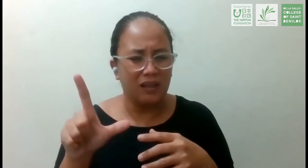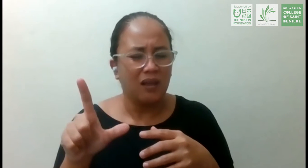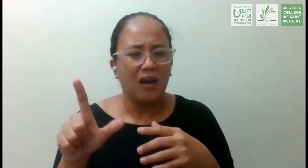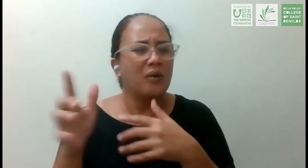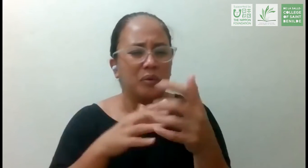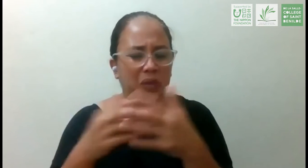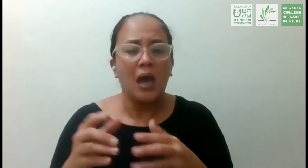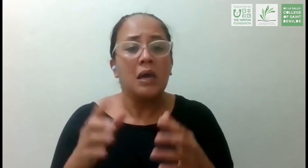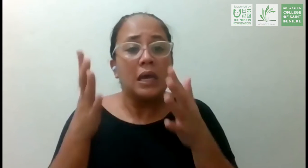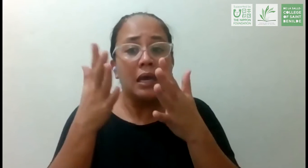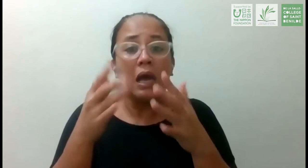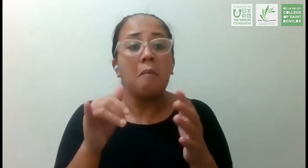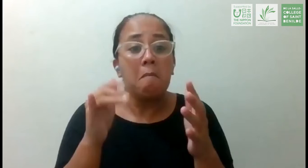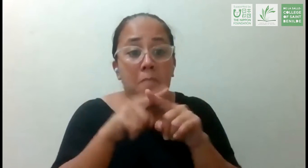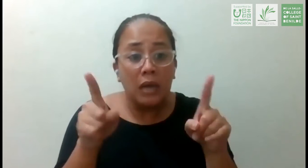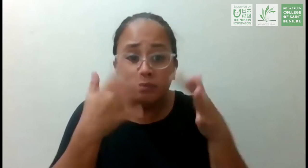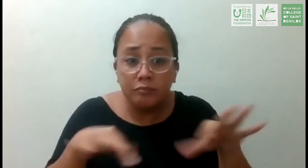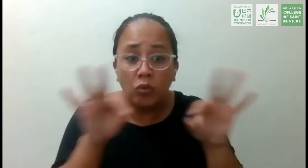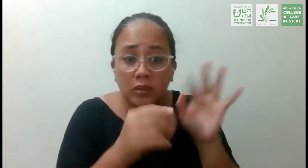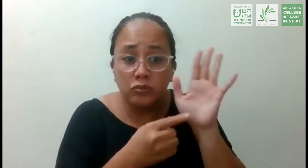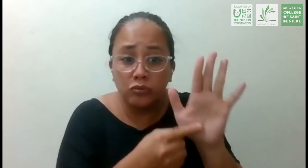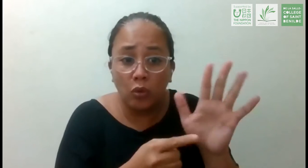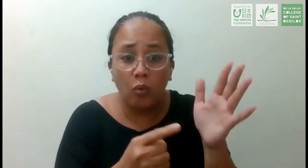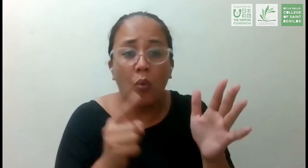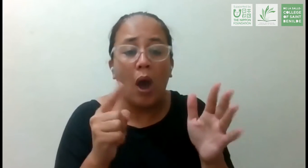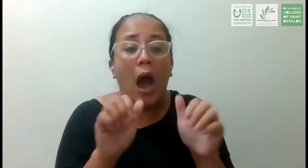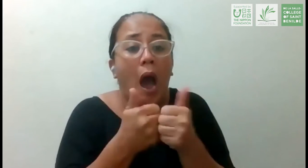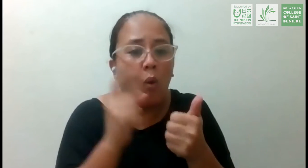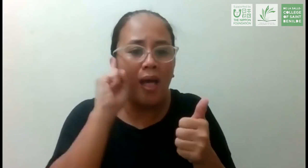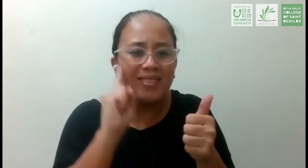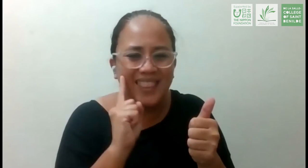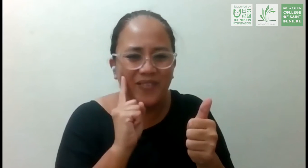this is the way deaf people sign it to each other.